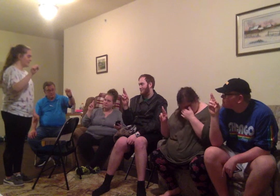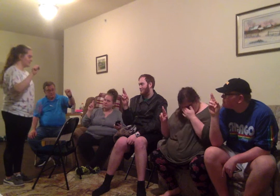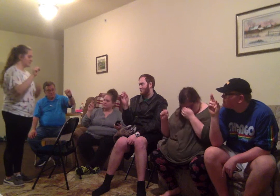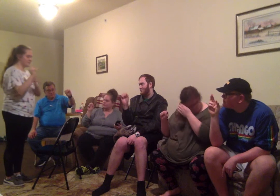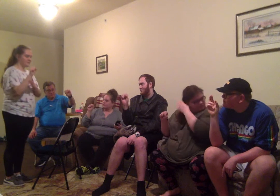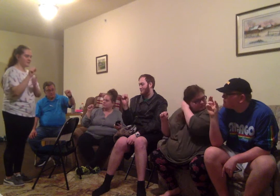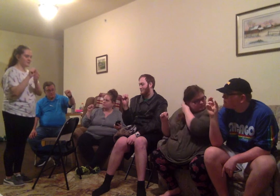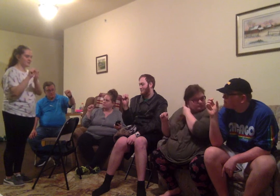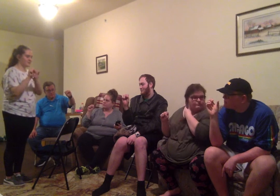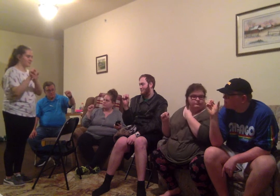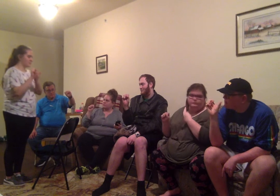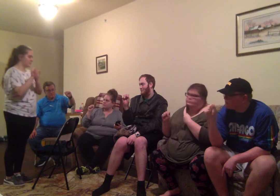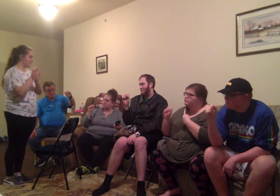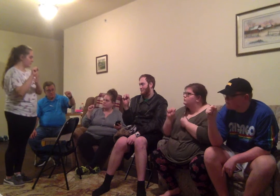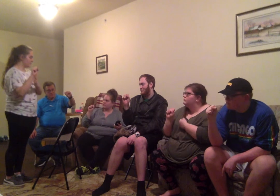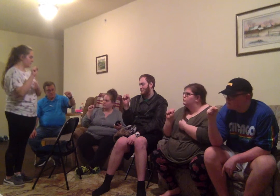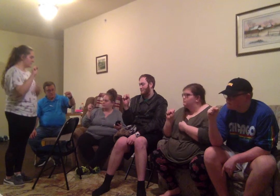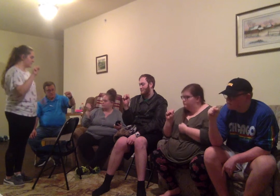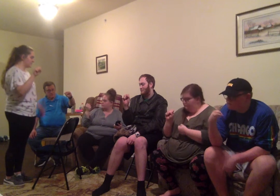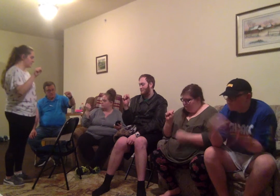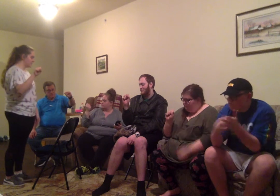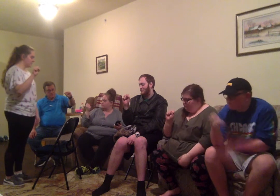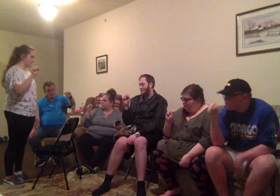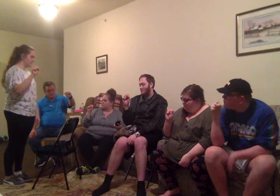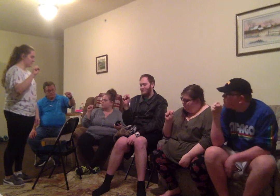S is just a fist with your thumb over all of your fingers.